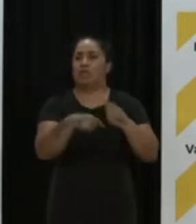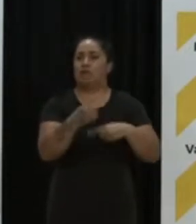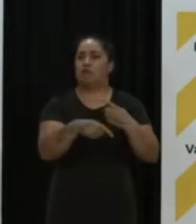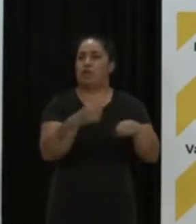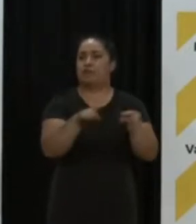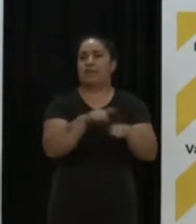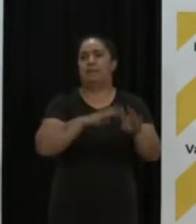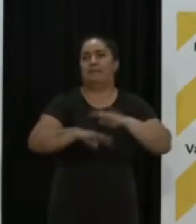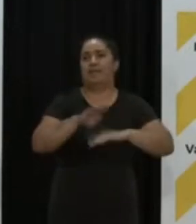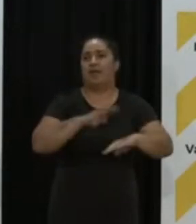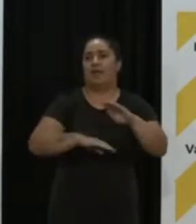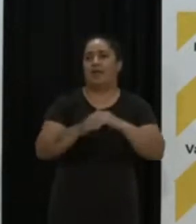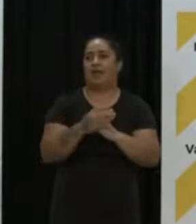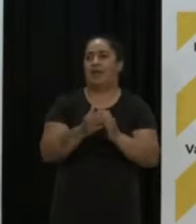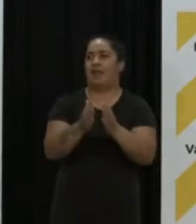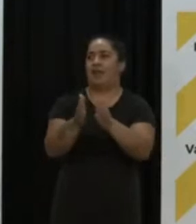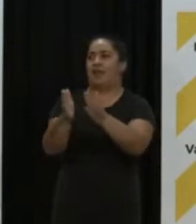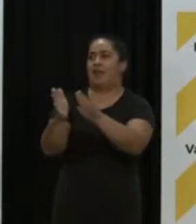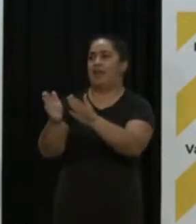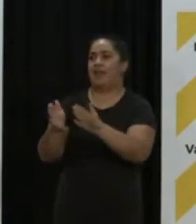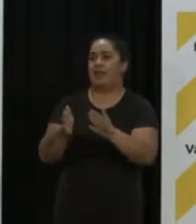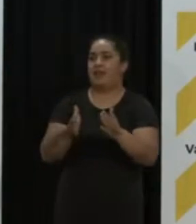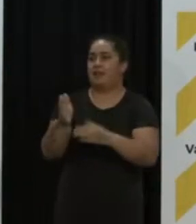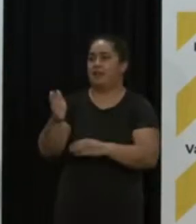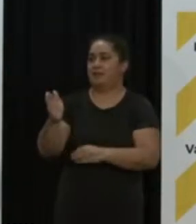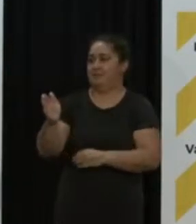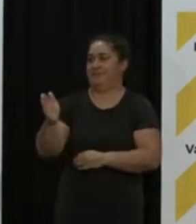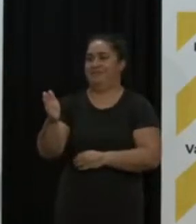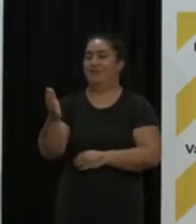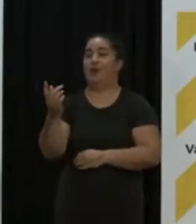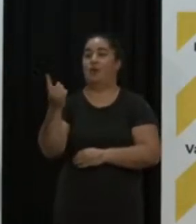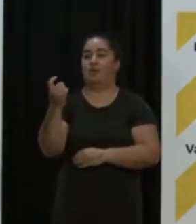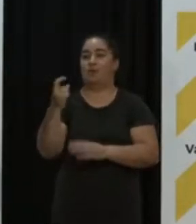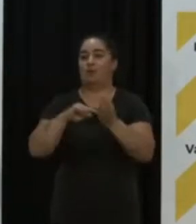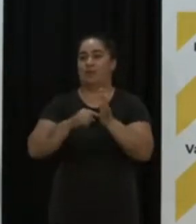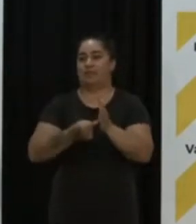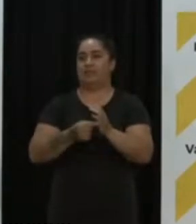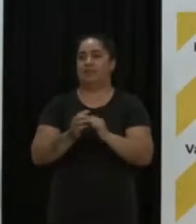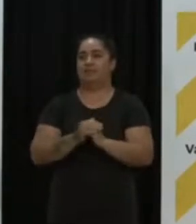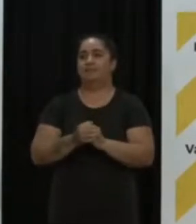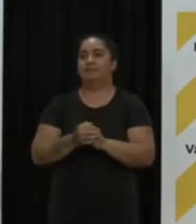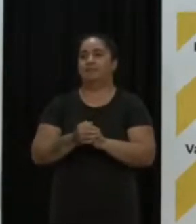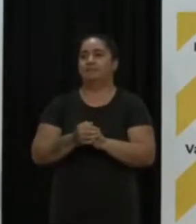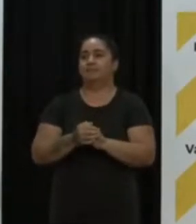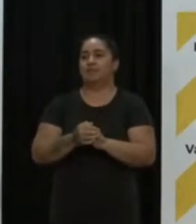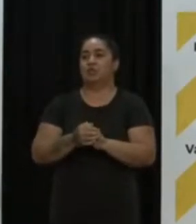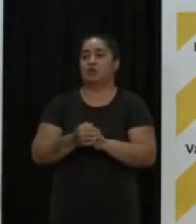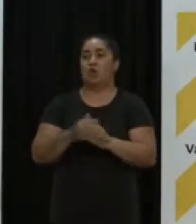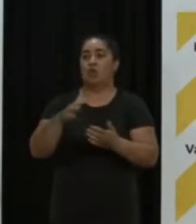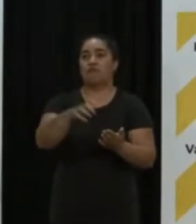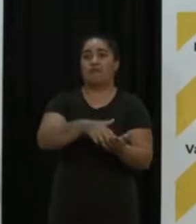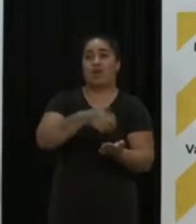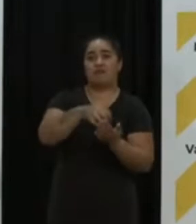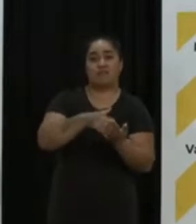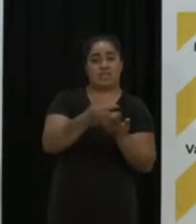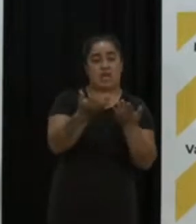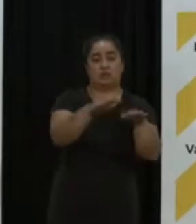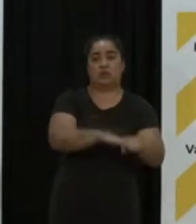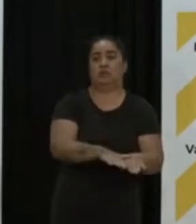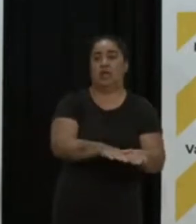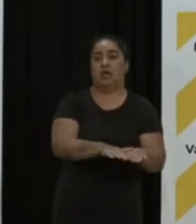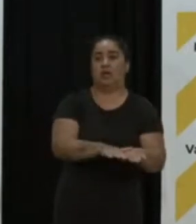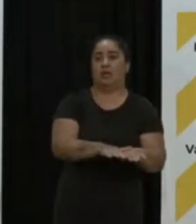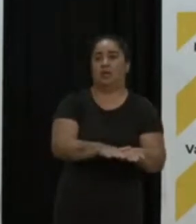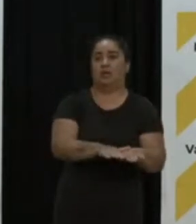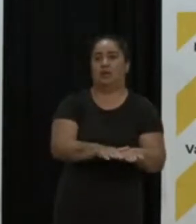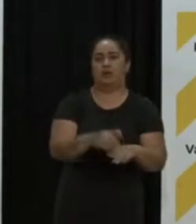vulnerable. I'll let you finish there, Jane. Just Marsden Point, the refinery up there closing down. Should or could the government